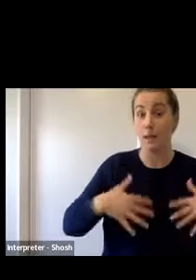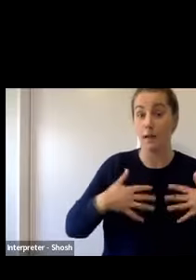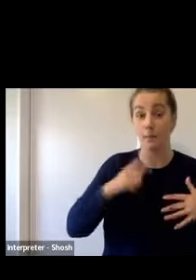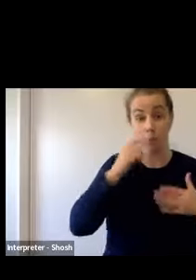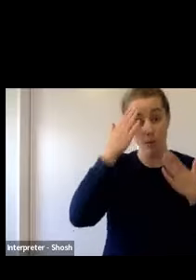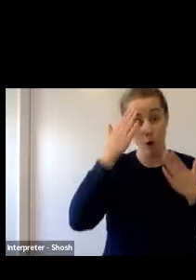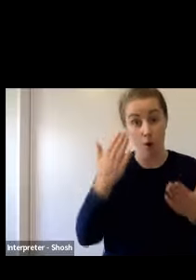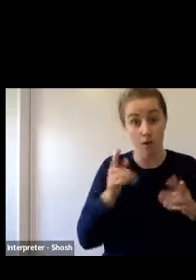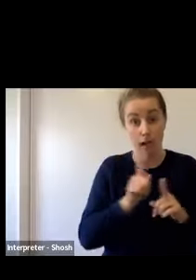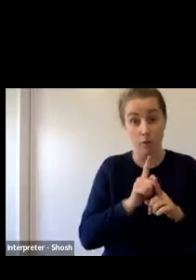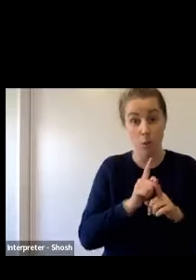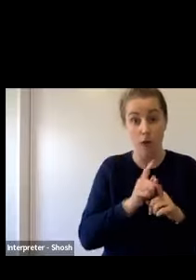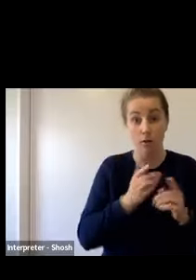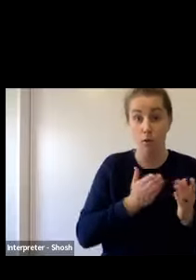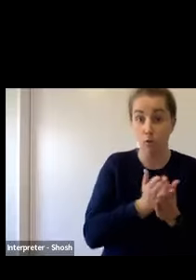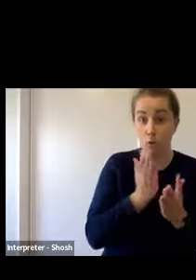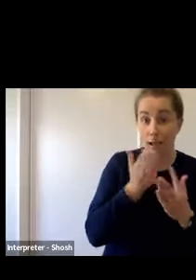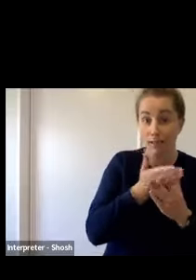the Accessibility Bill?